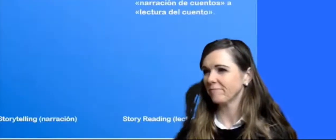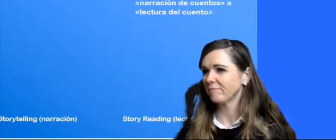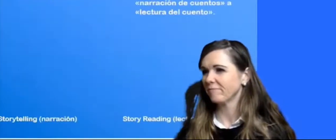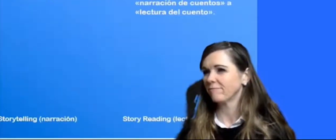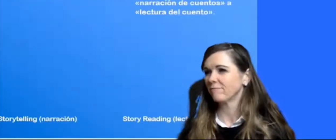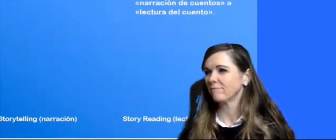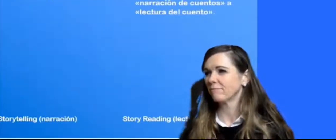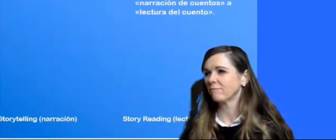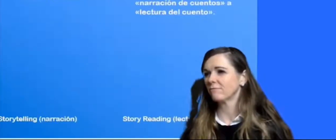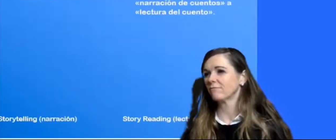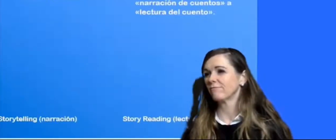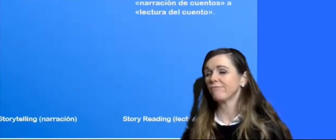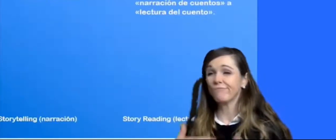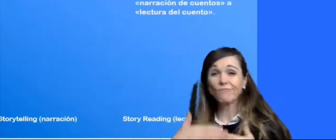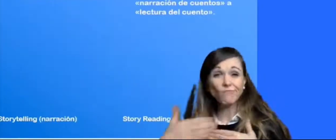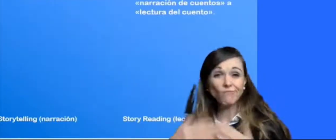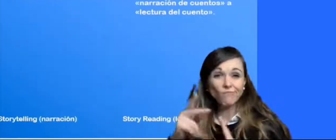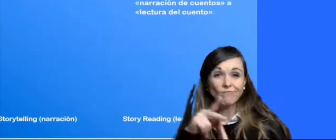concepts quicker.